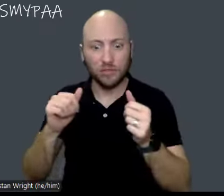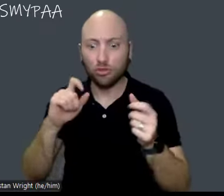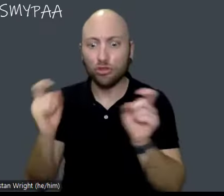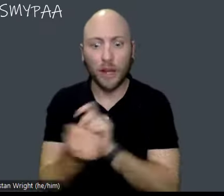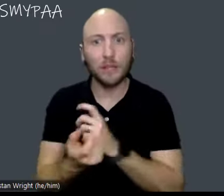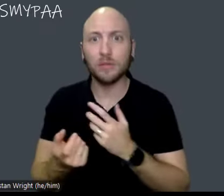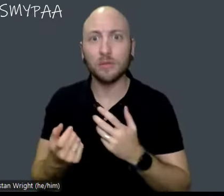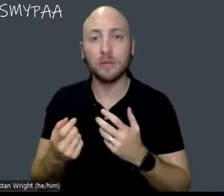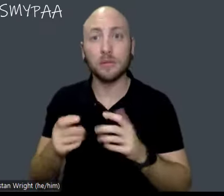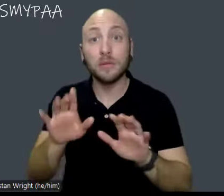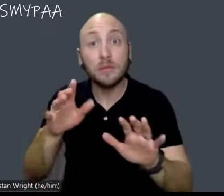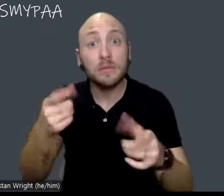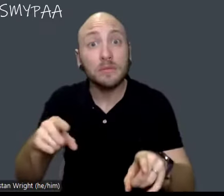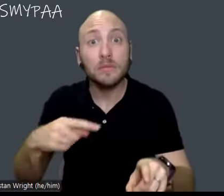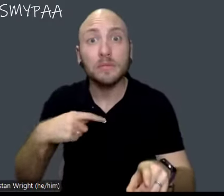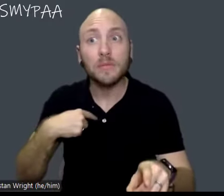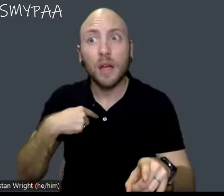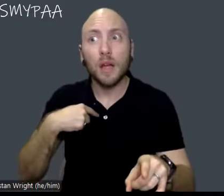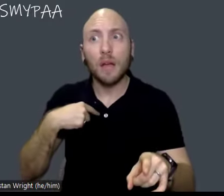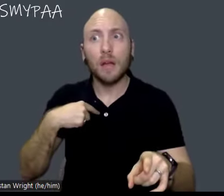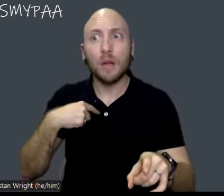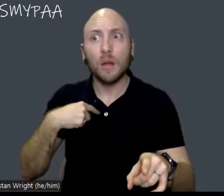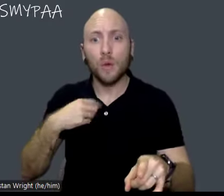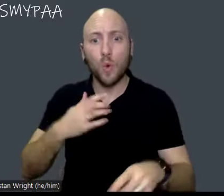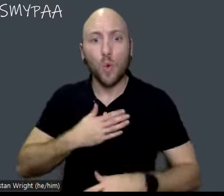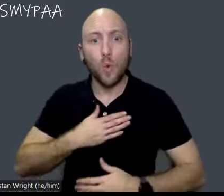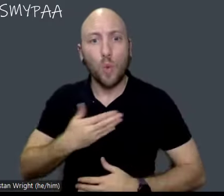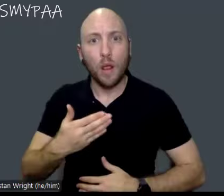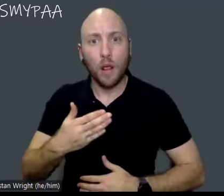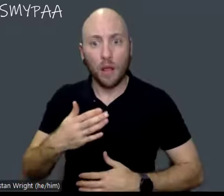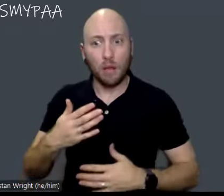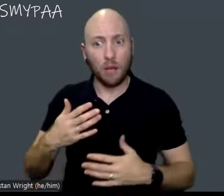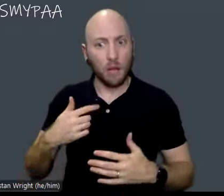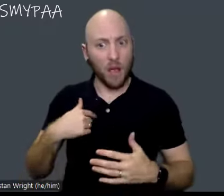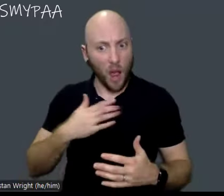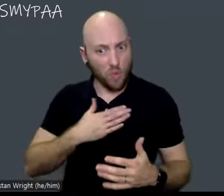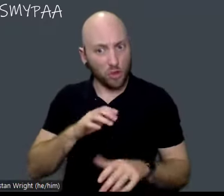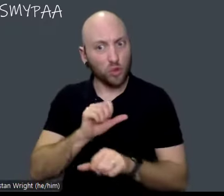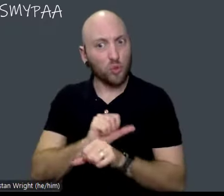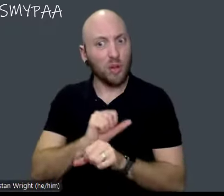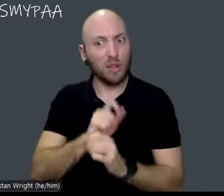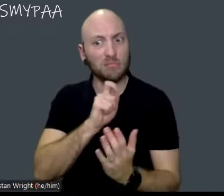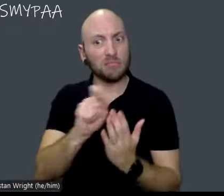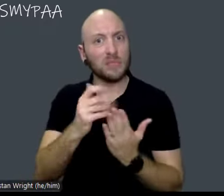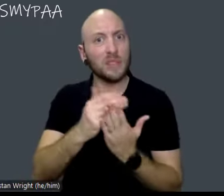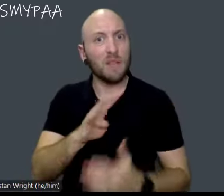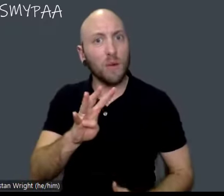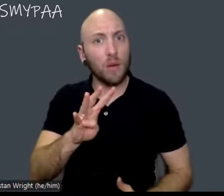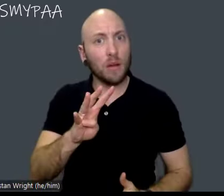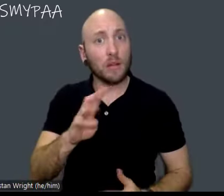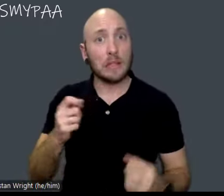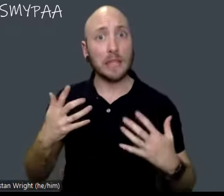willing to work my fourth step. I wasn't scared of it.